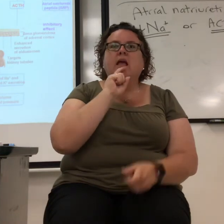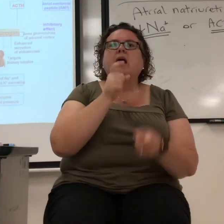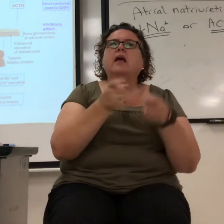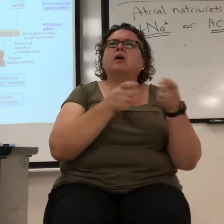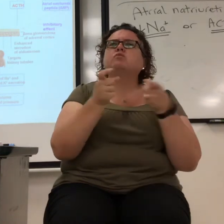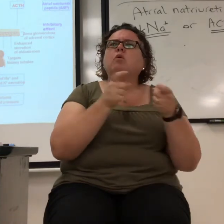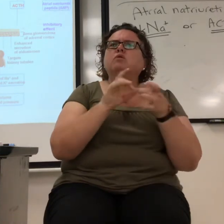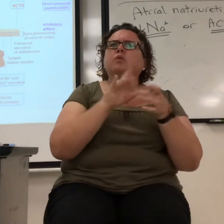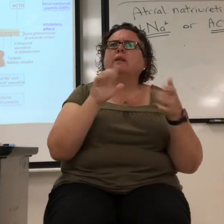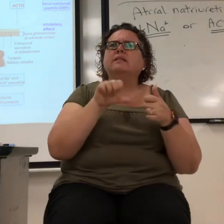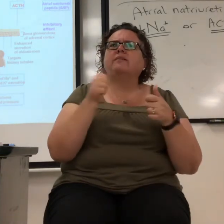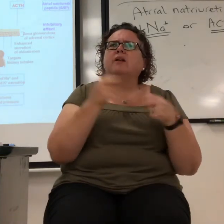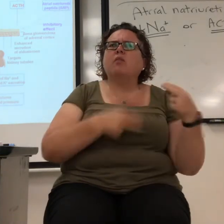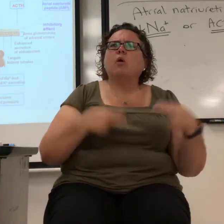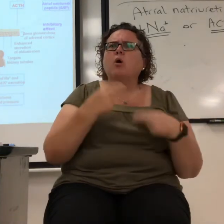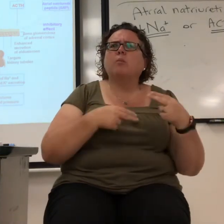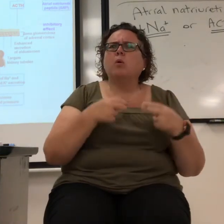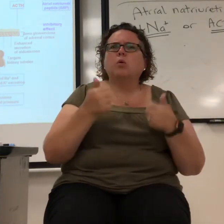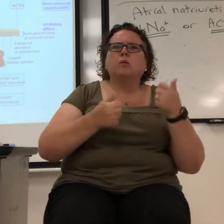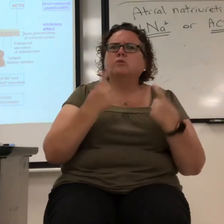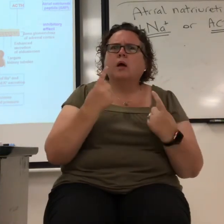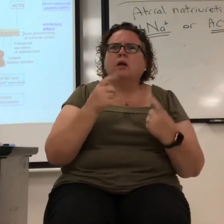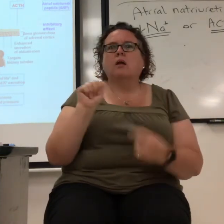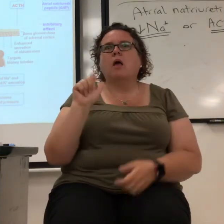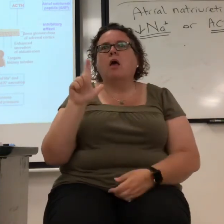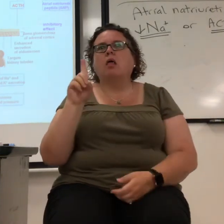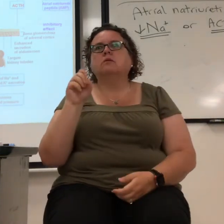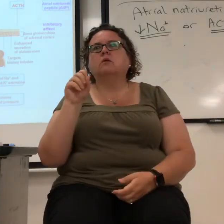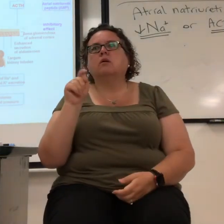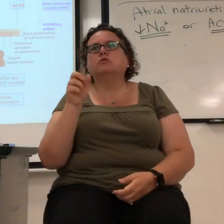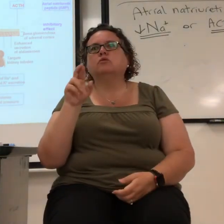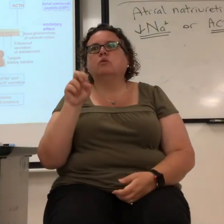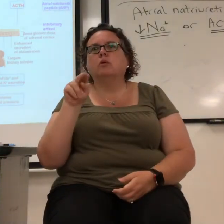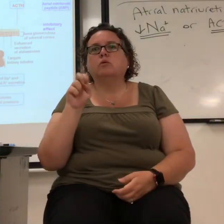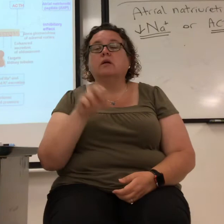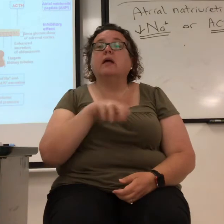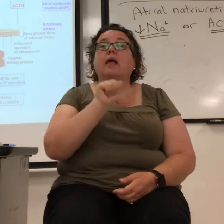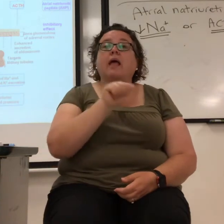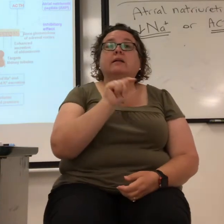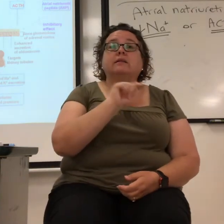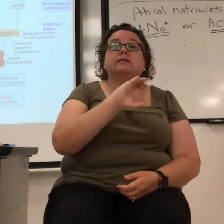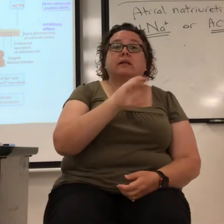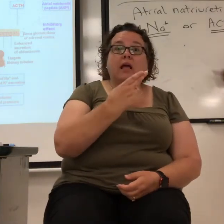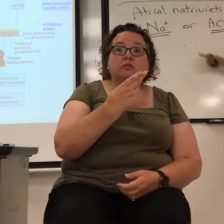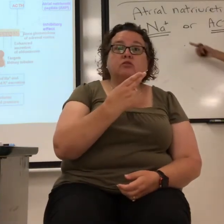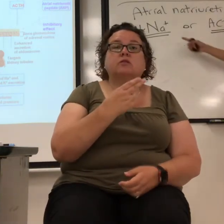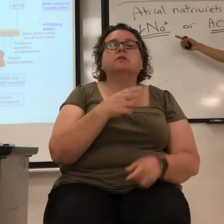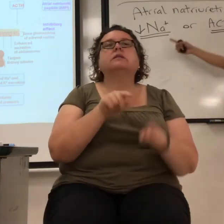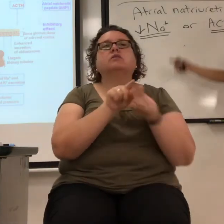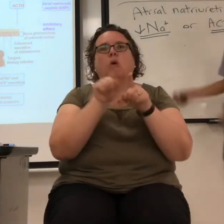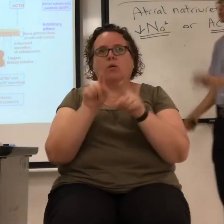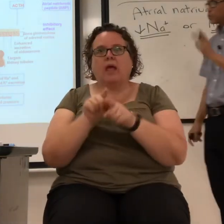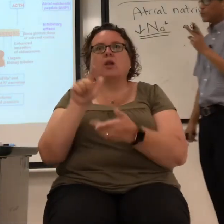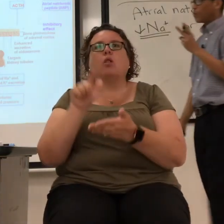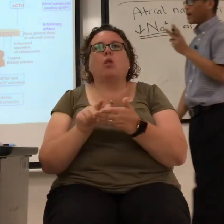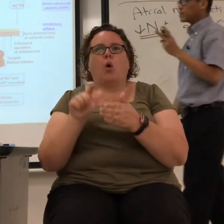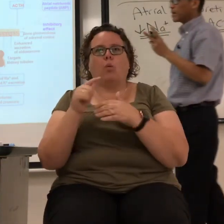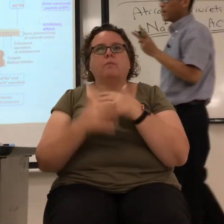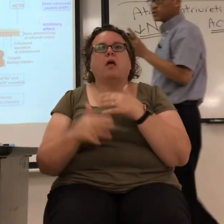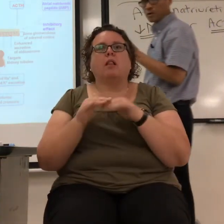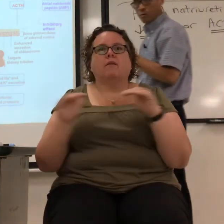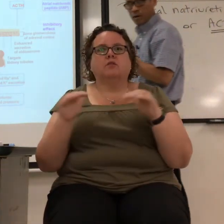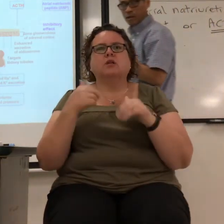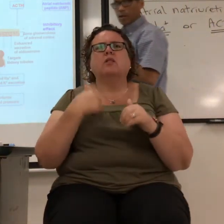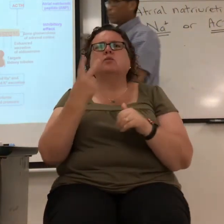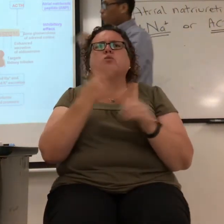Which one? Aldosterone. Okay, so ACTH can do it, so can low blood levels. So those are two of the ways